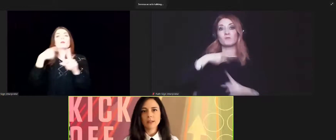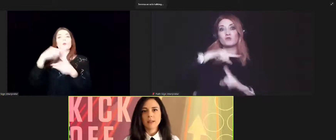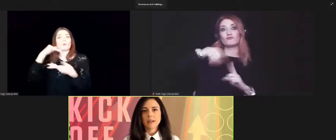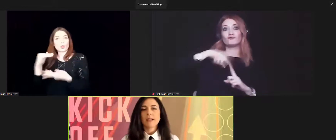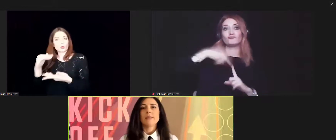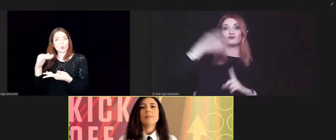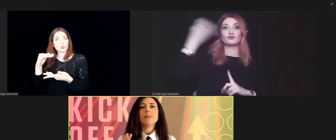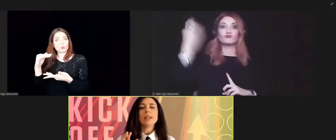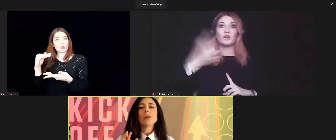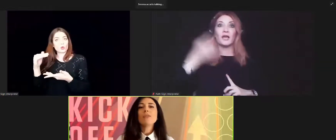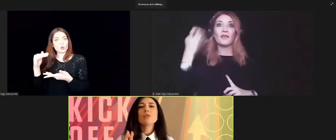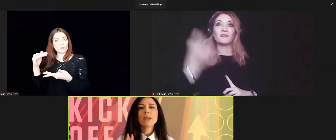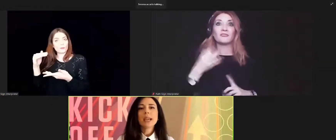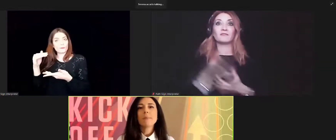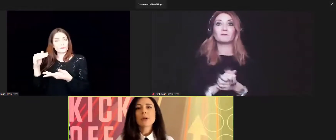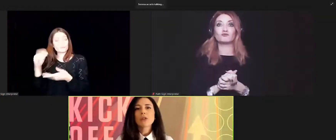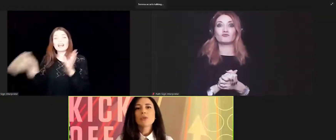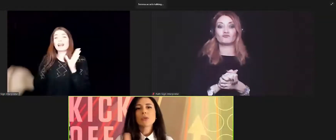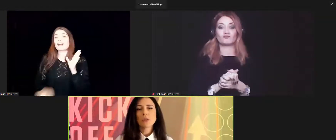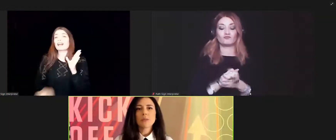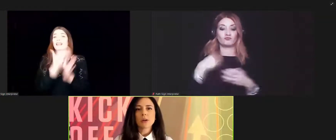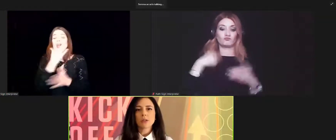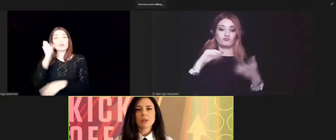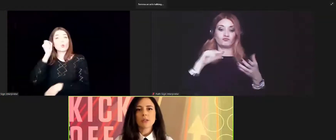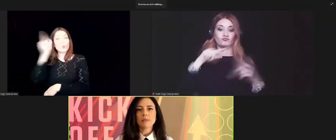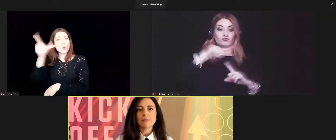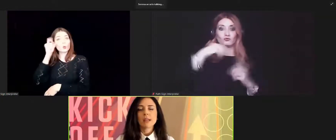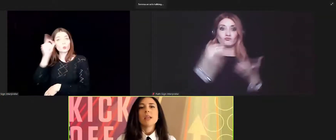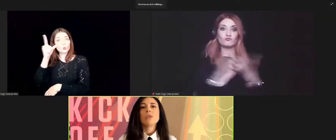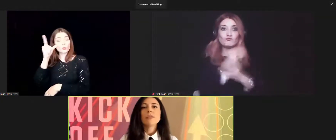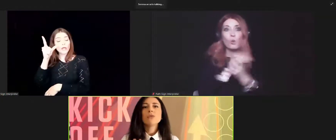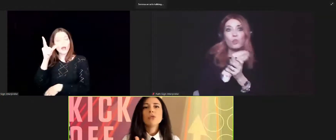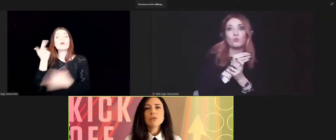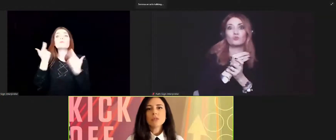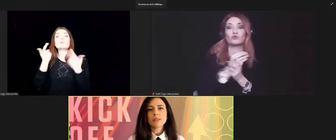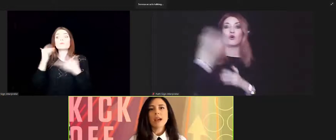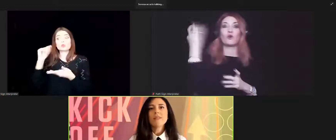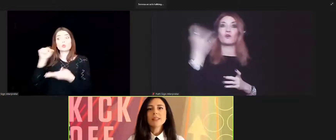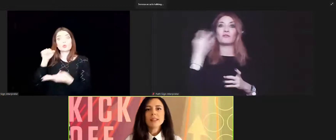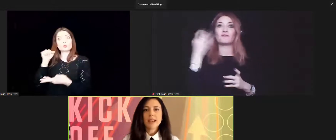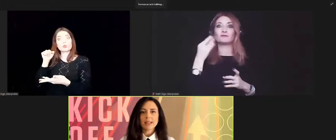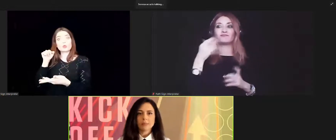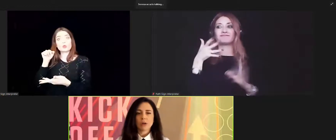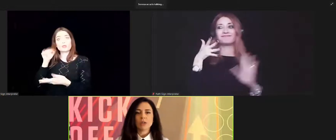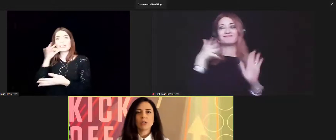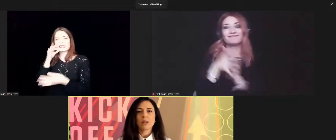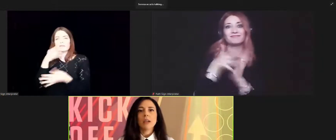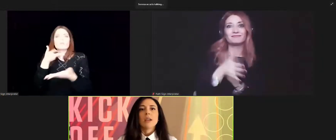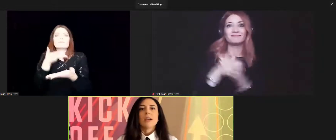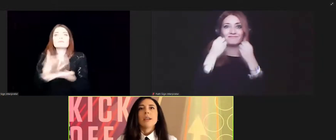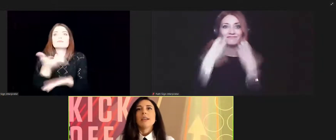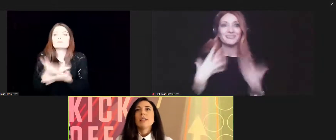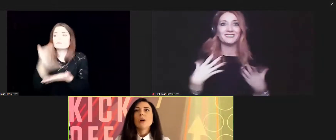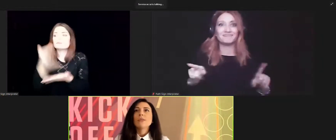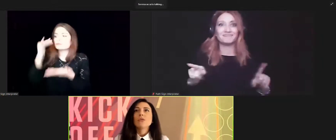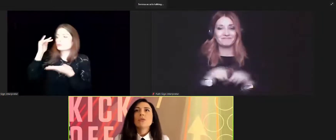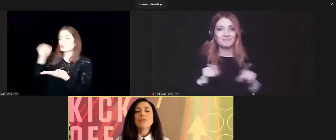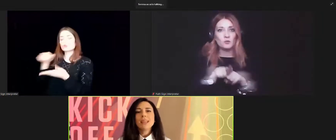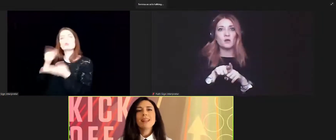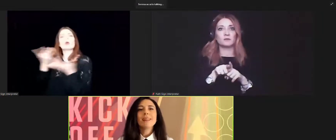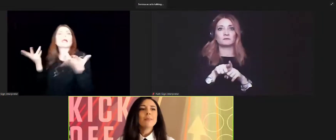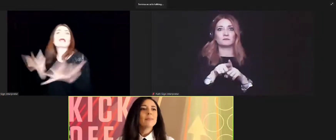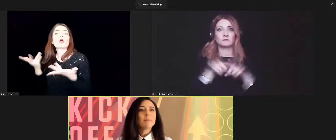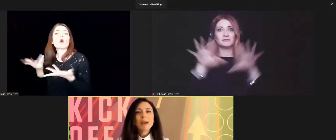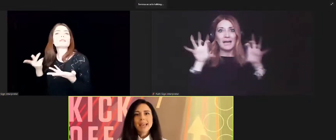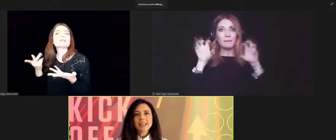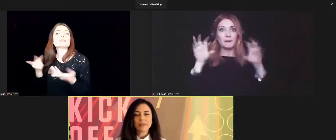product. You have to become product of the product. You have to use every day the product. You have to